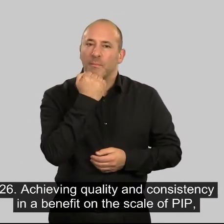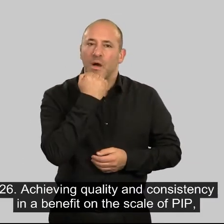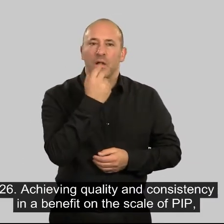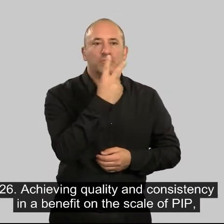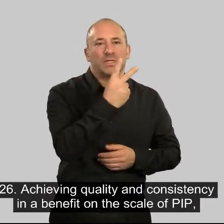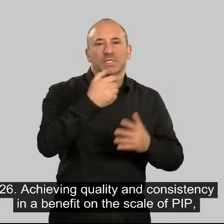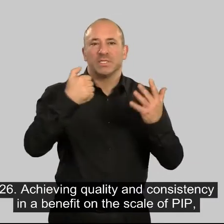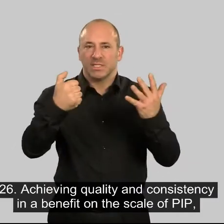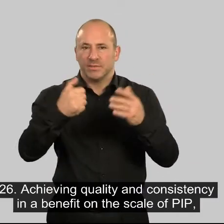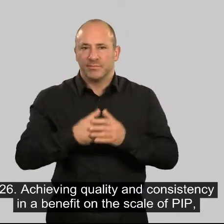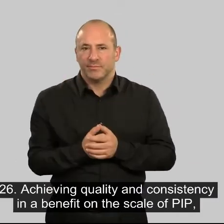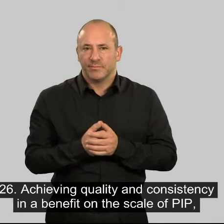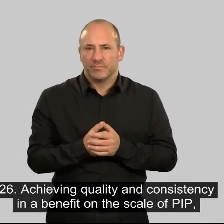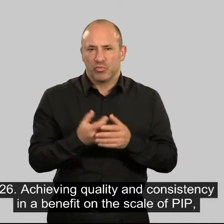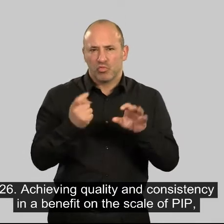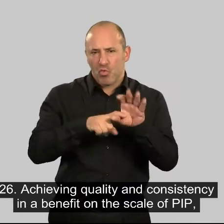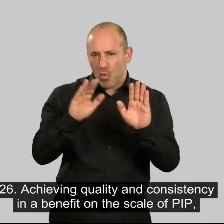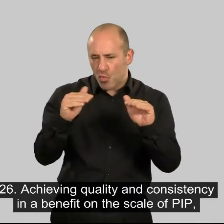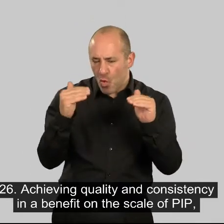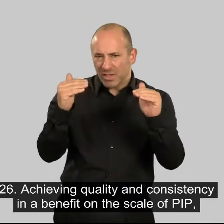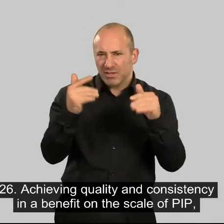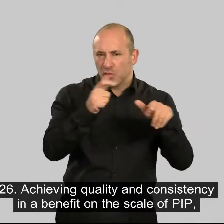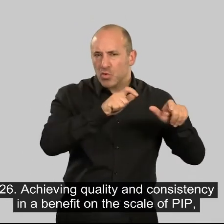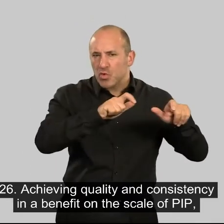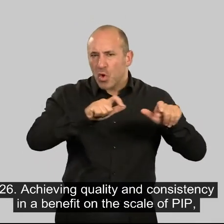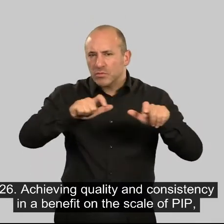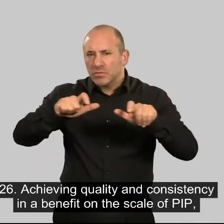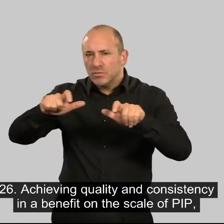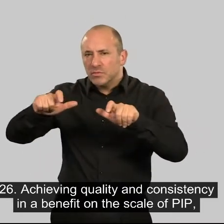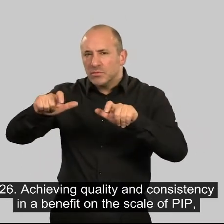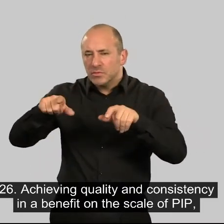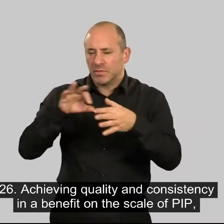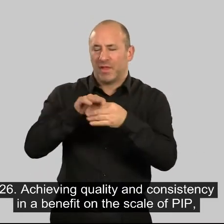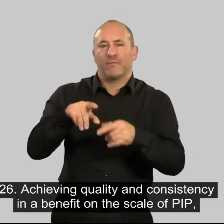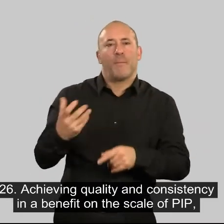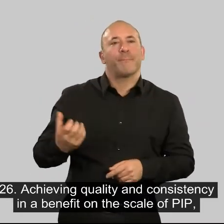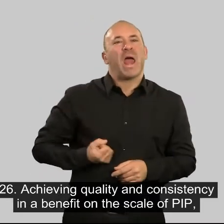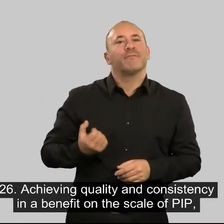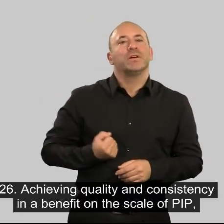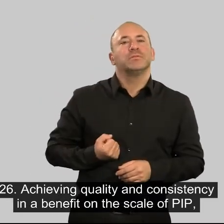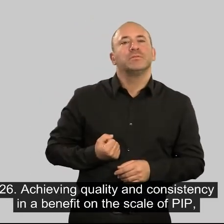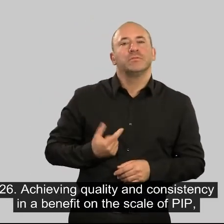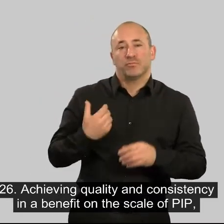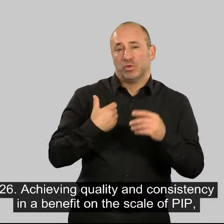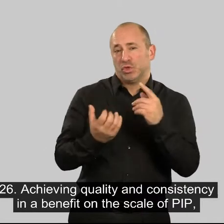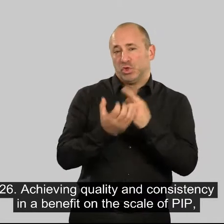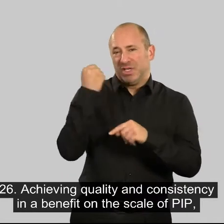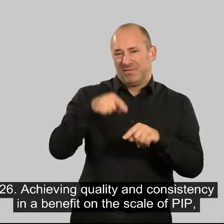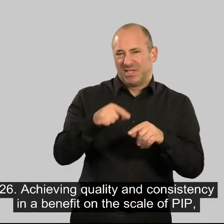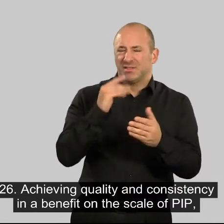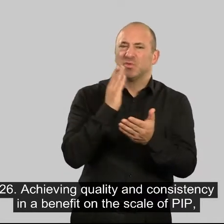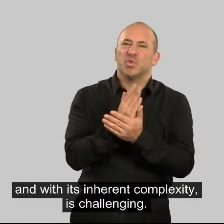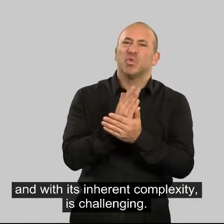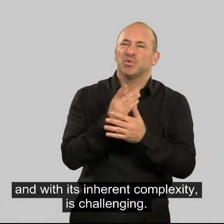26. Achieving quality and consistency in a benefit on the scale of PIP and with